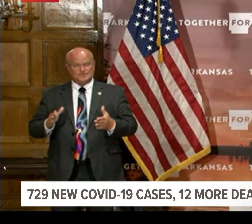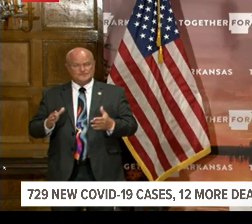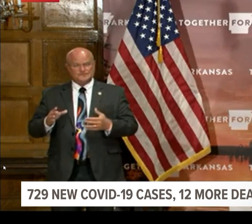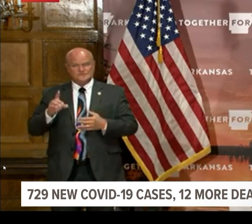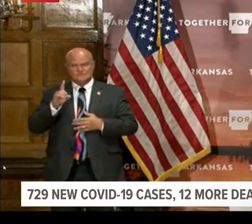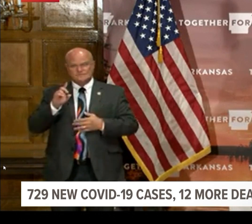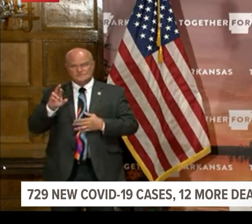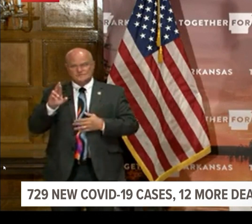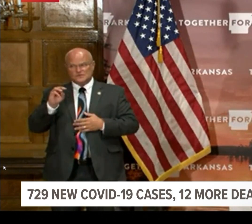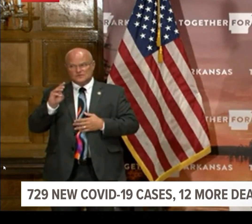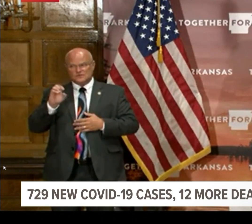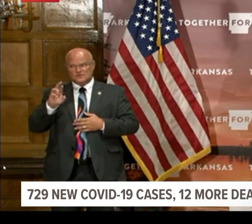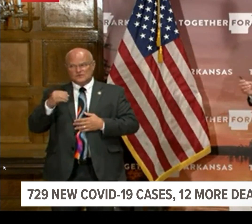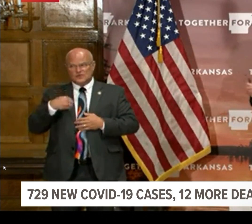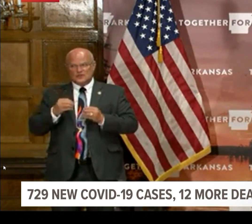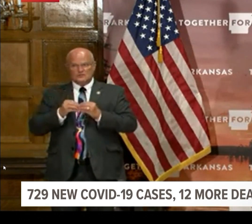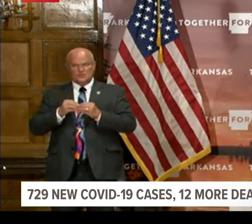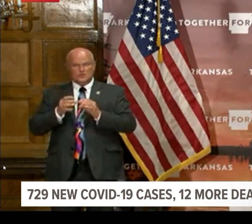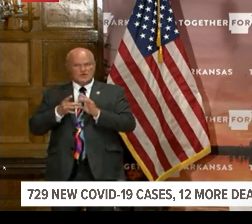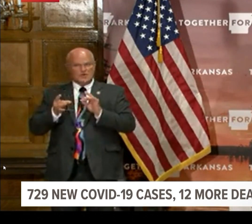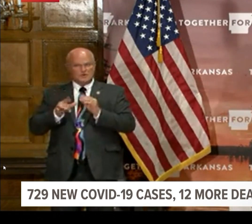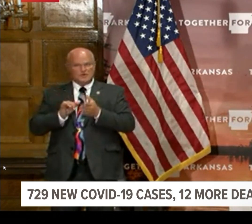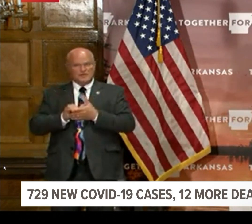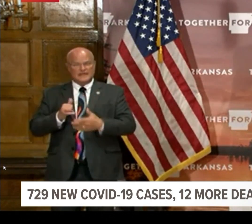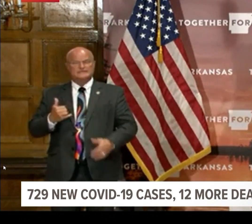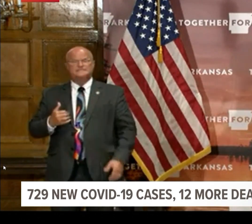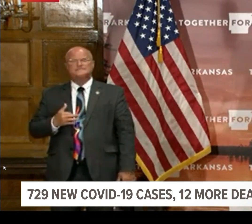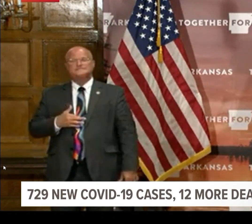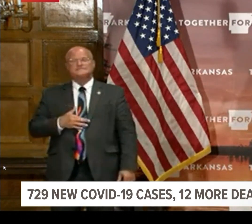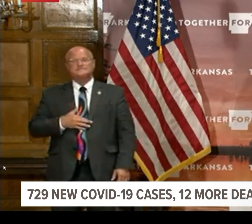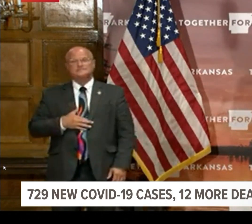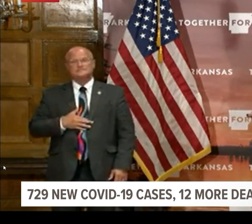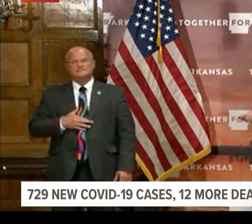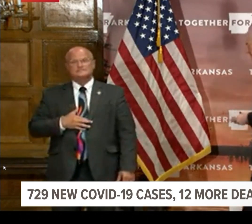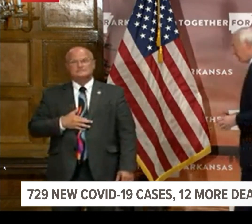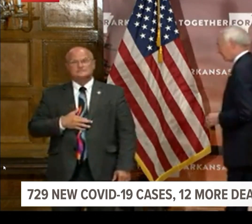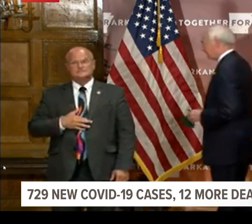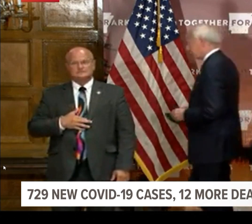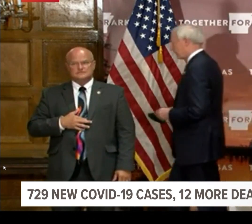Dr. Romero, do you have a further comment on that?